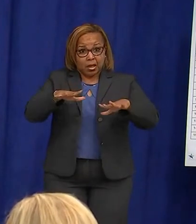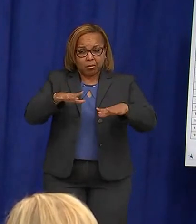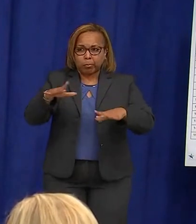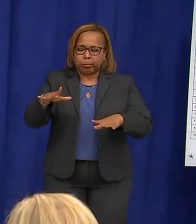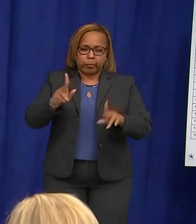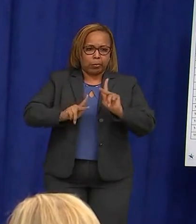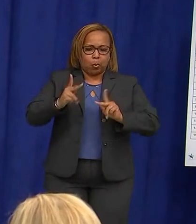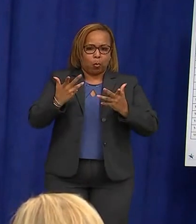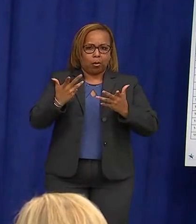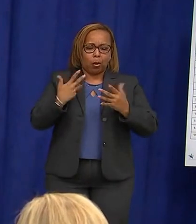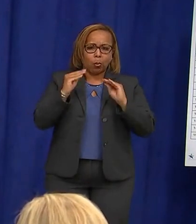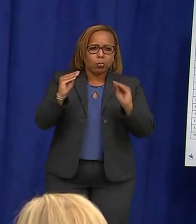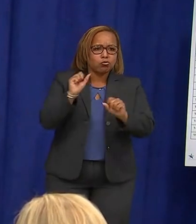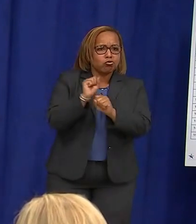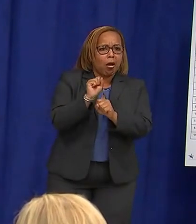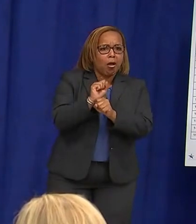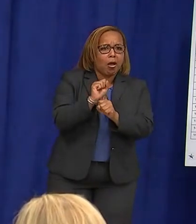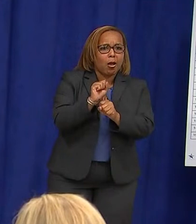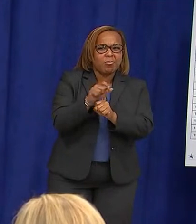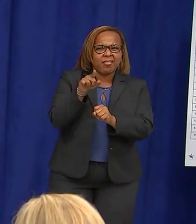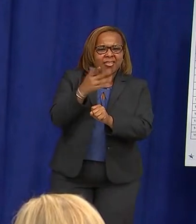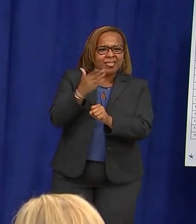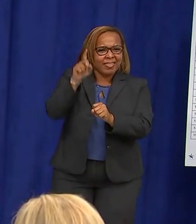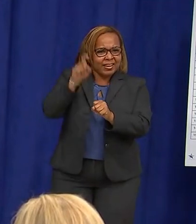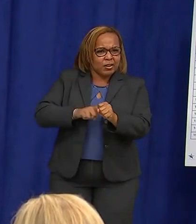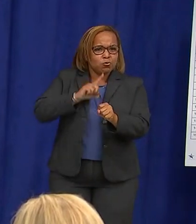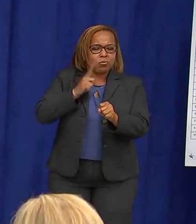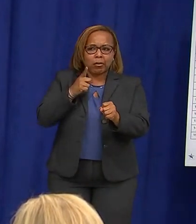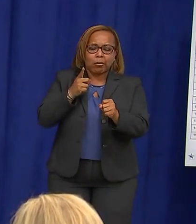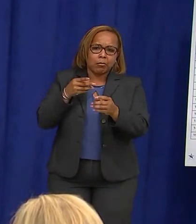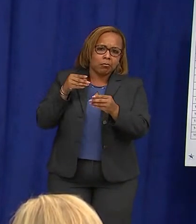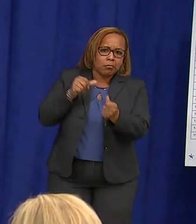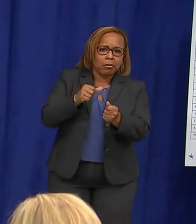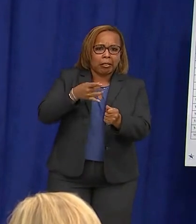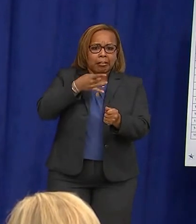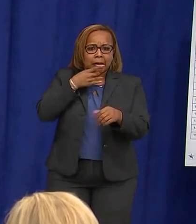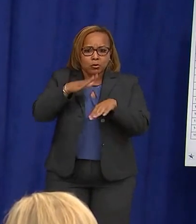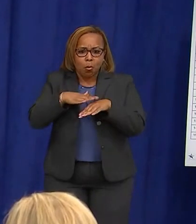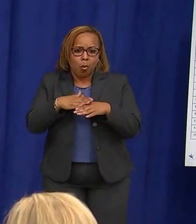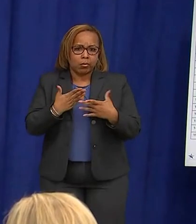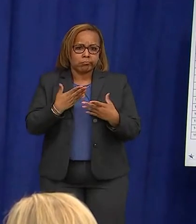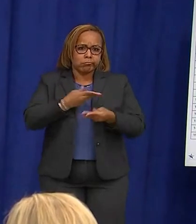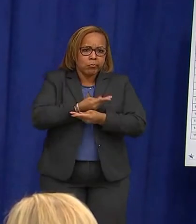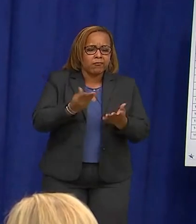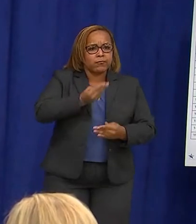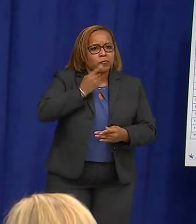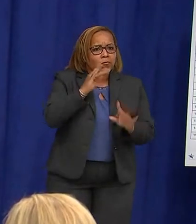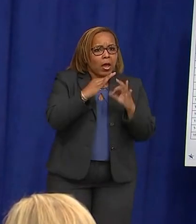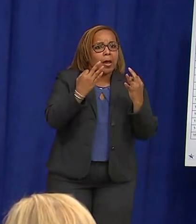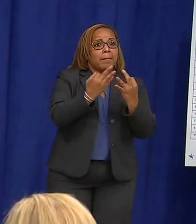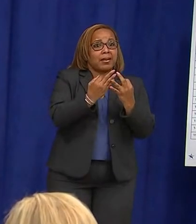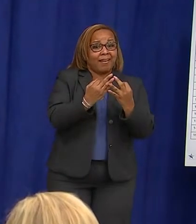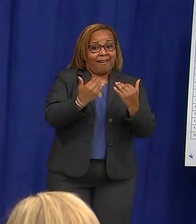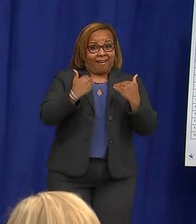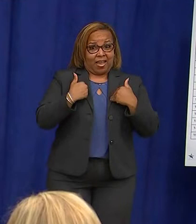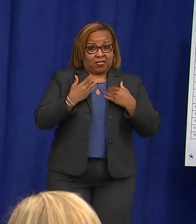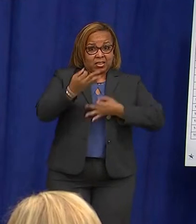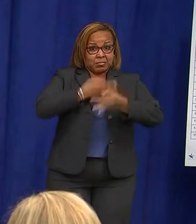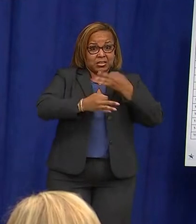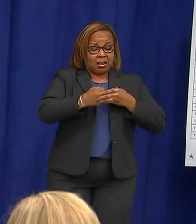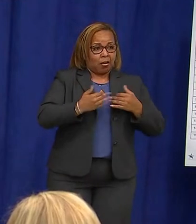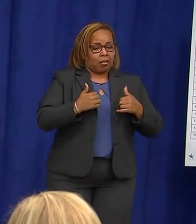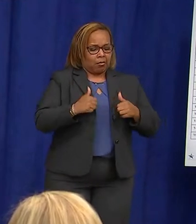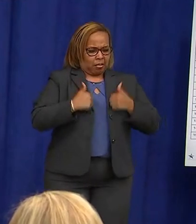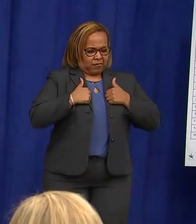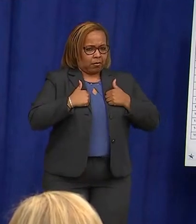people without their jobs, the very thing that they need to keep the lights on and the food on the table, and having them instead living